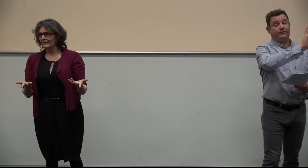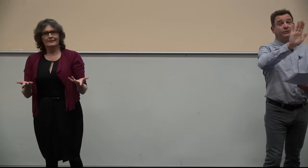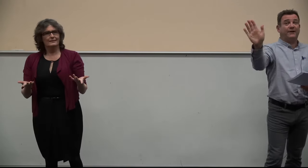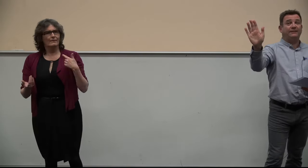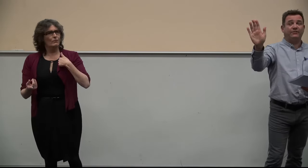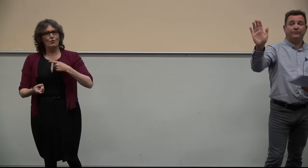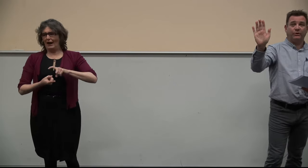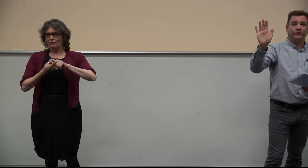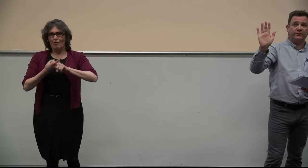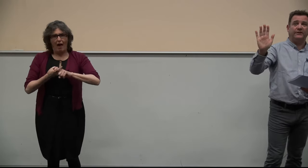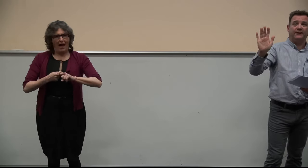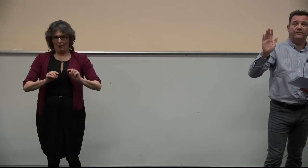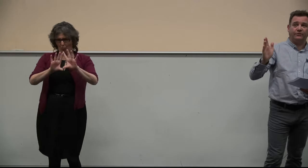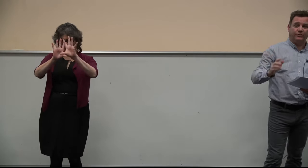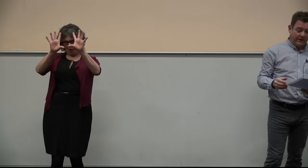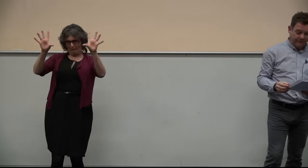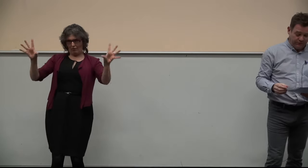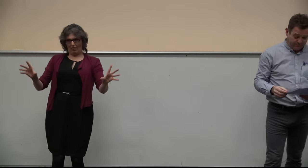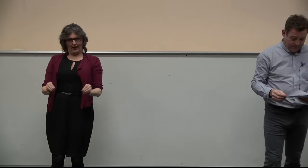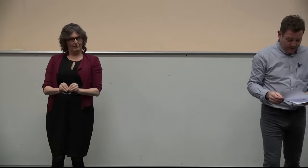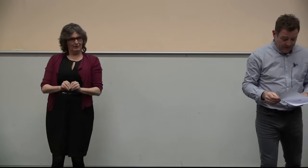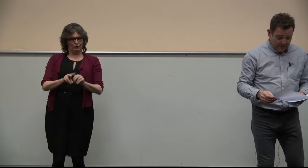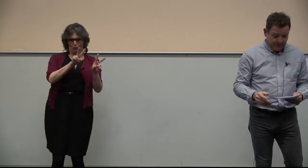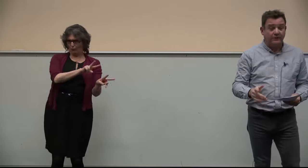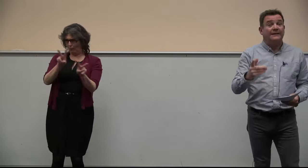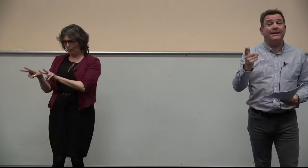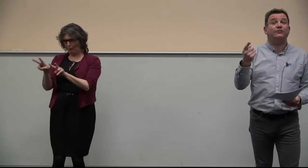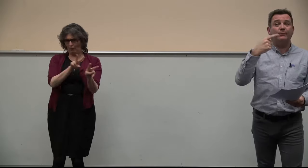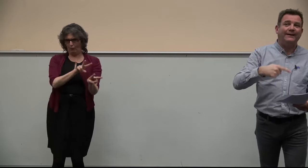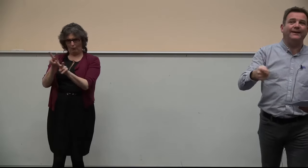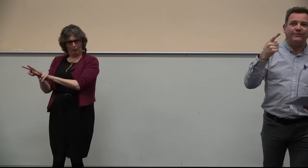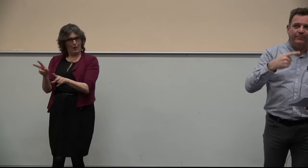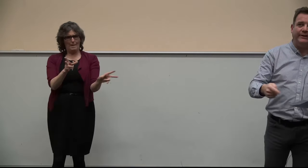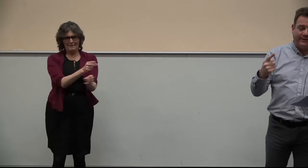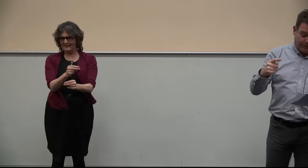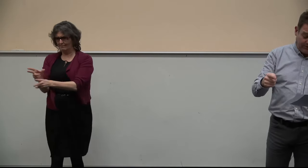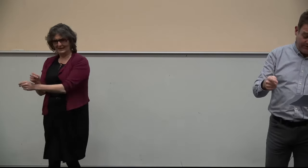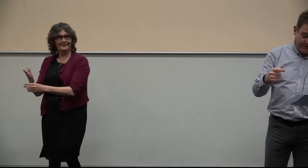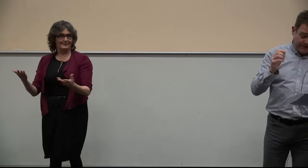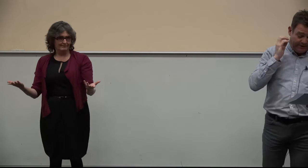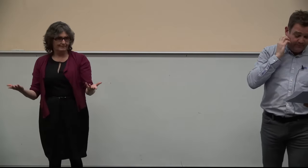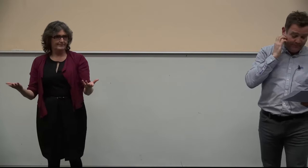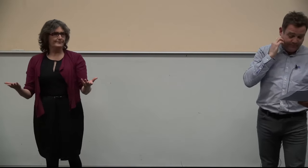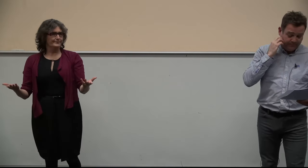the totality of what you're looking at to do that for you. So let's go back again to the building blocks